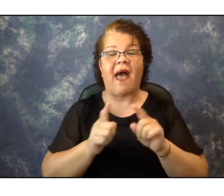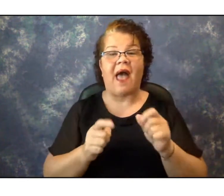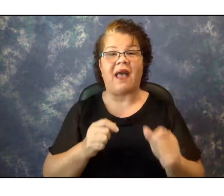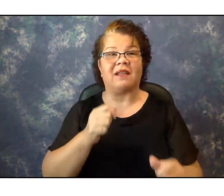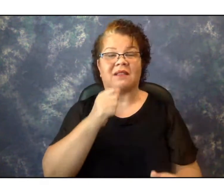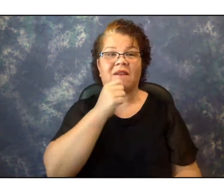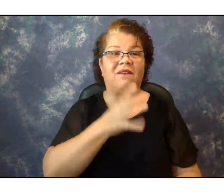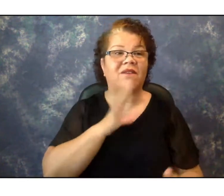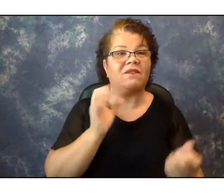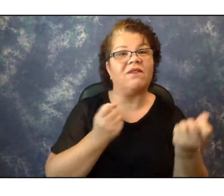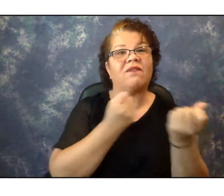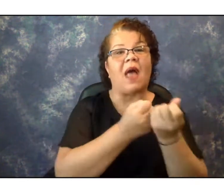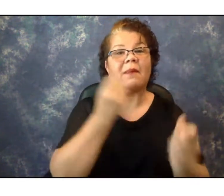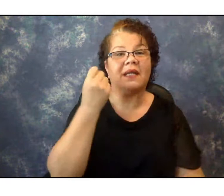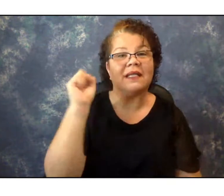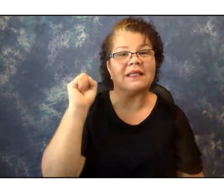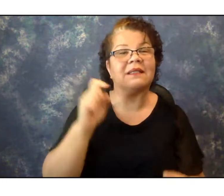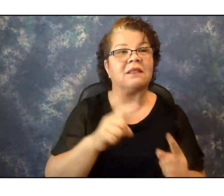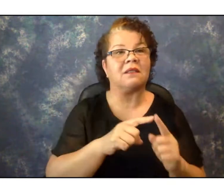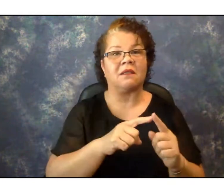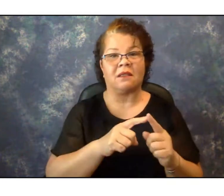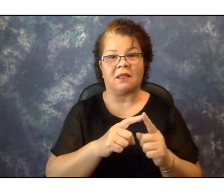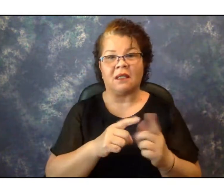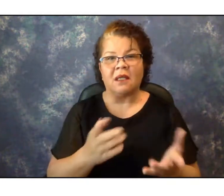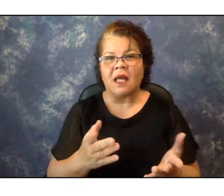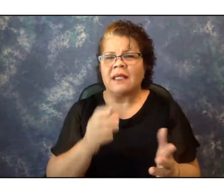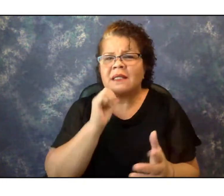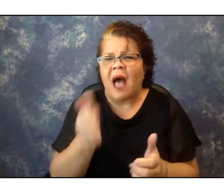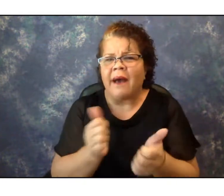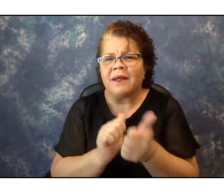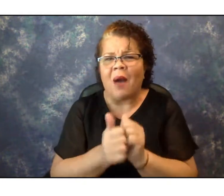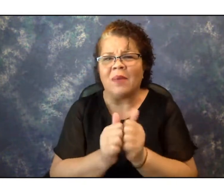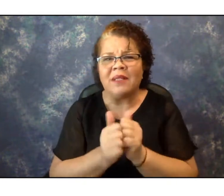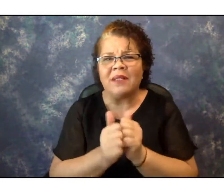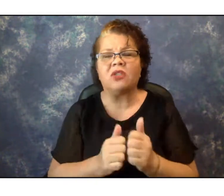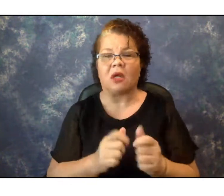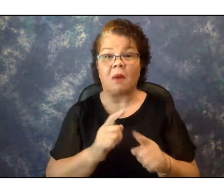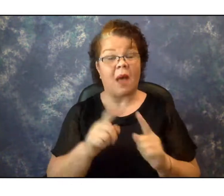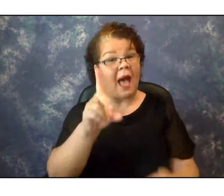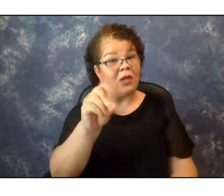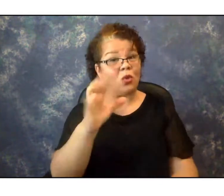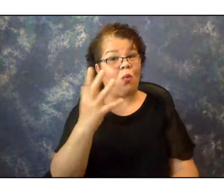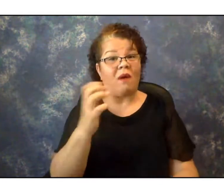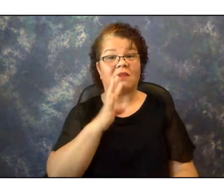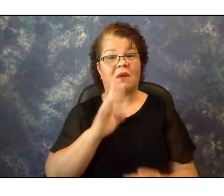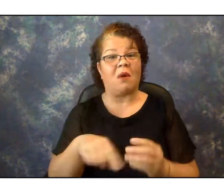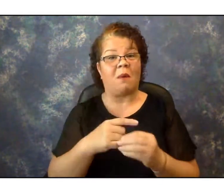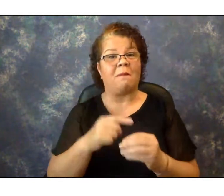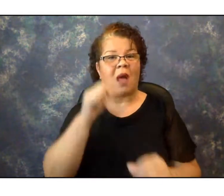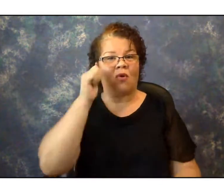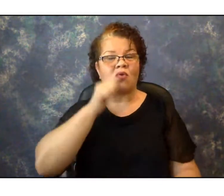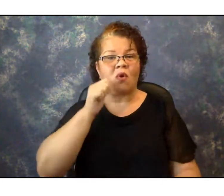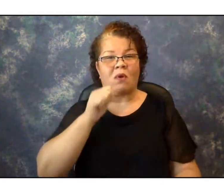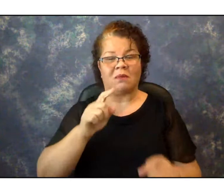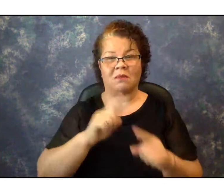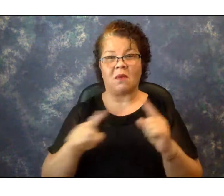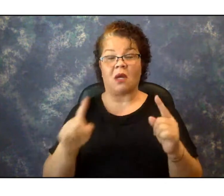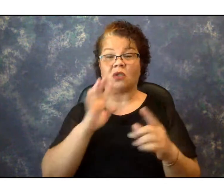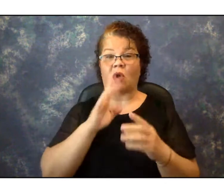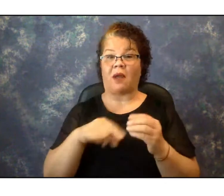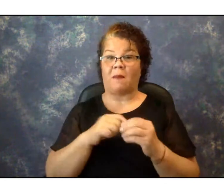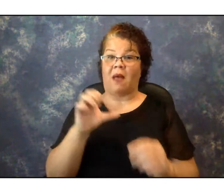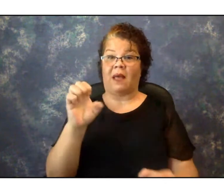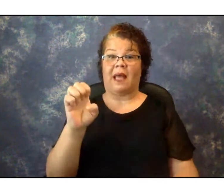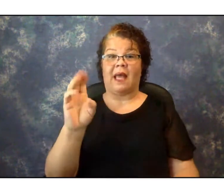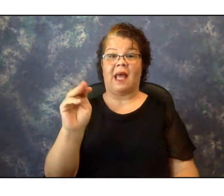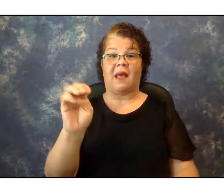well, right? It's not a competition. So I do want to talk about the girls, but I think, talking about Emmett doesn't